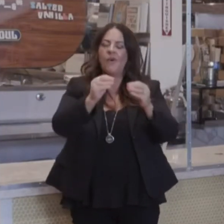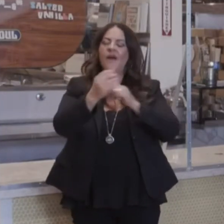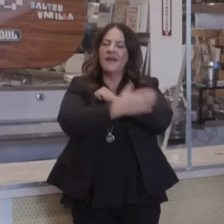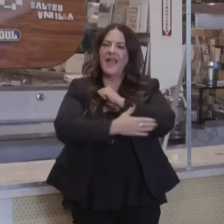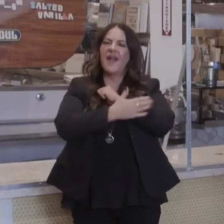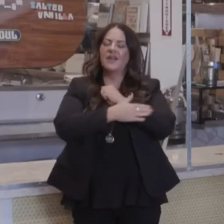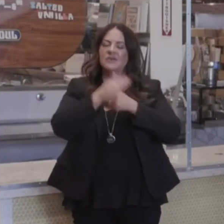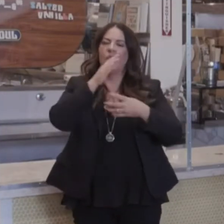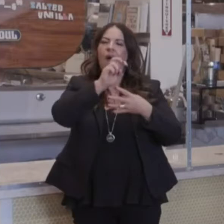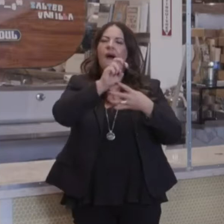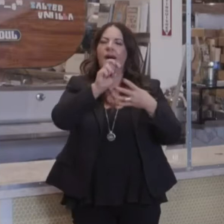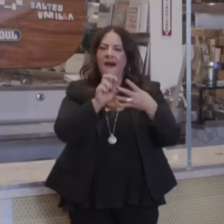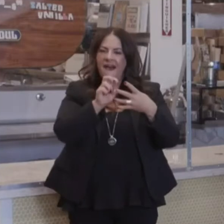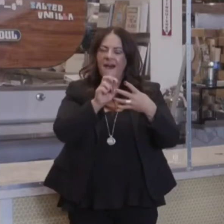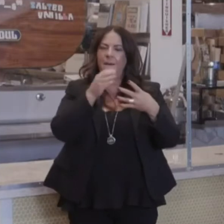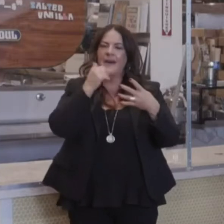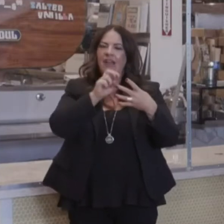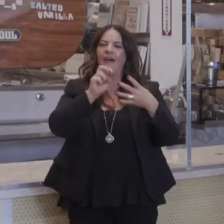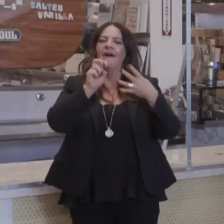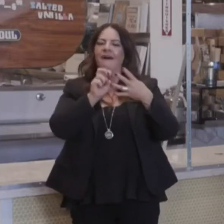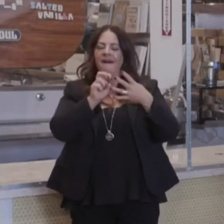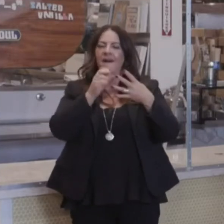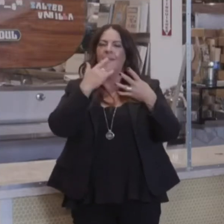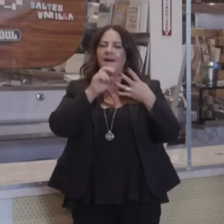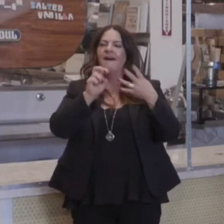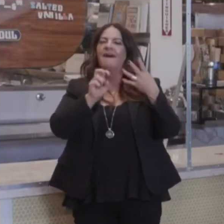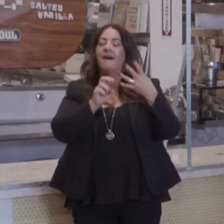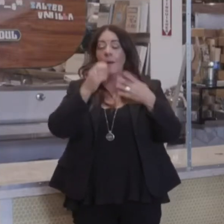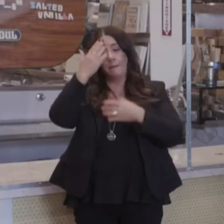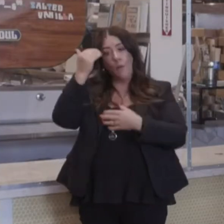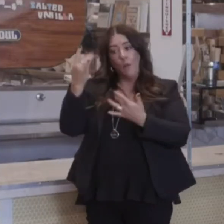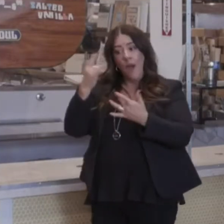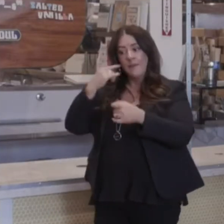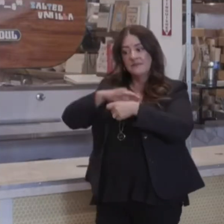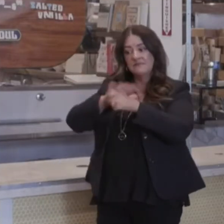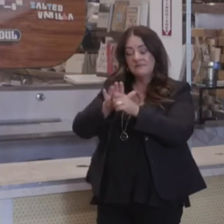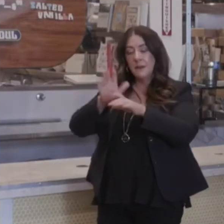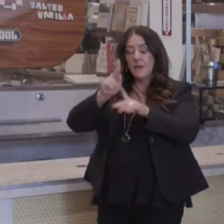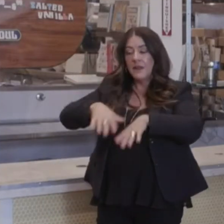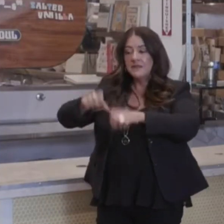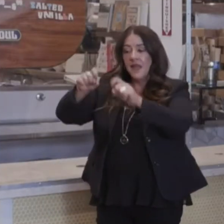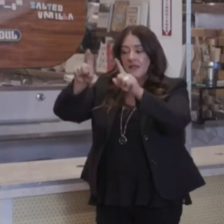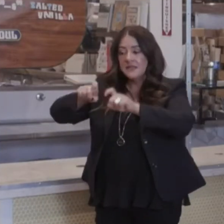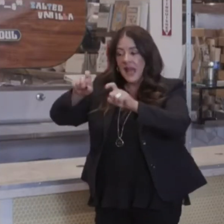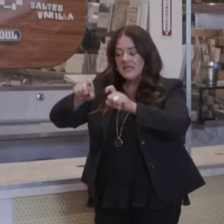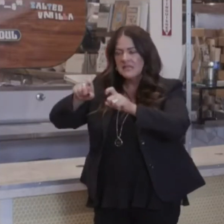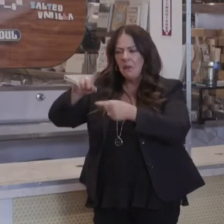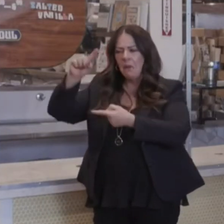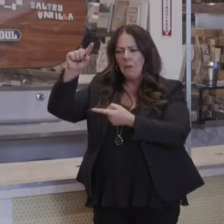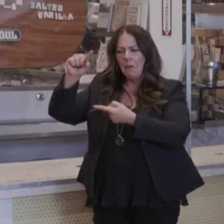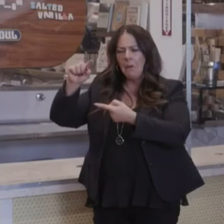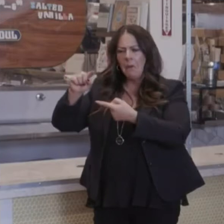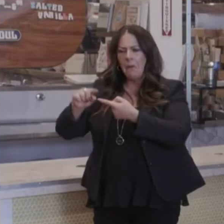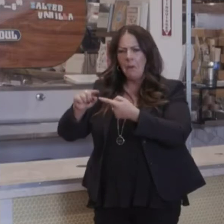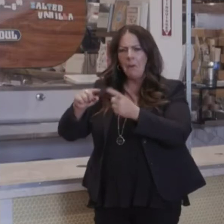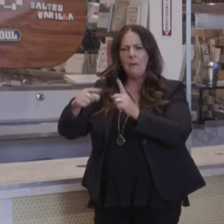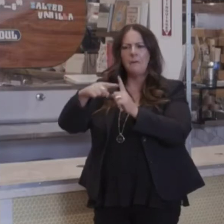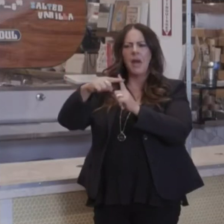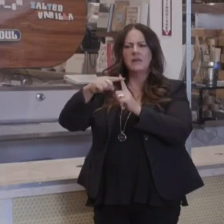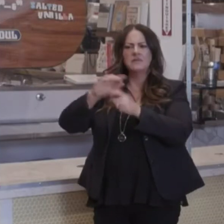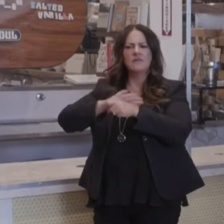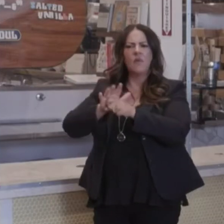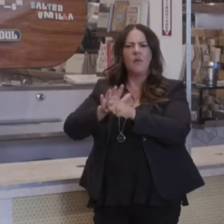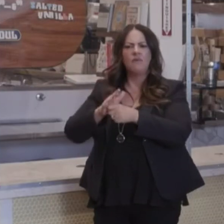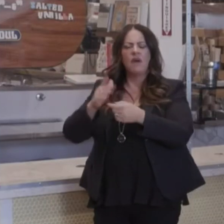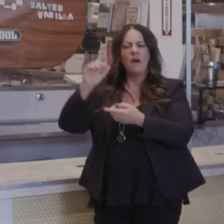moving. Stabilize case rates, stabilize positivity rates. Positivity 7-day down to 3.0, 14